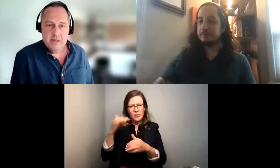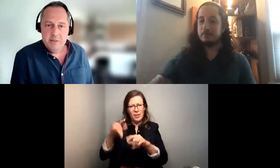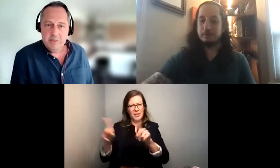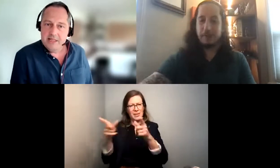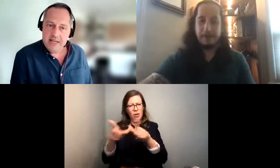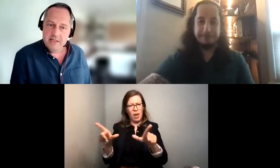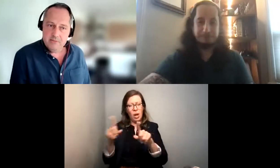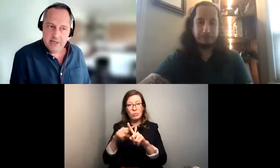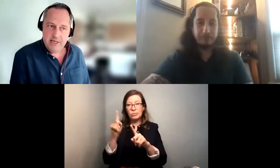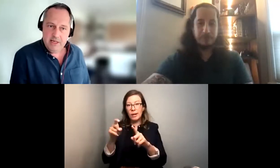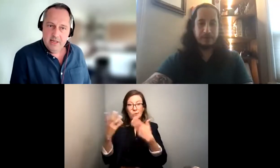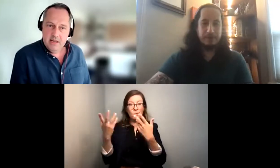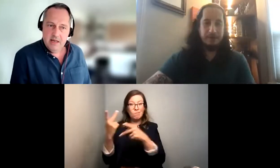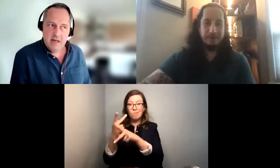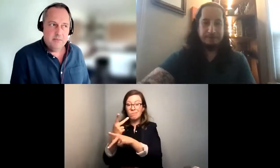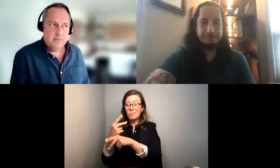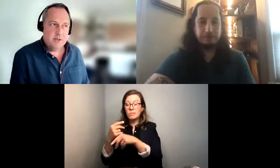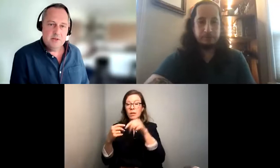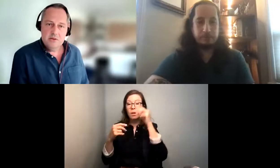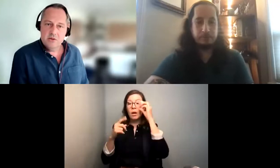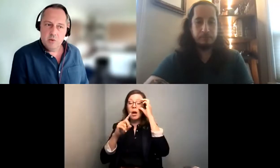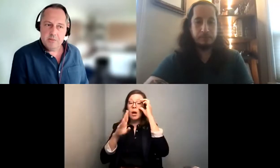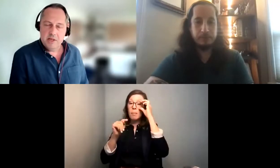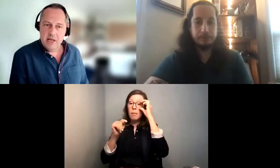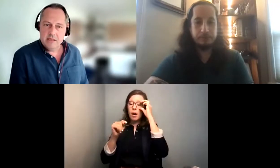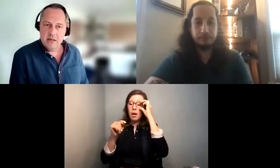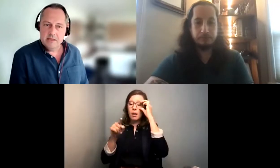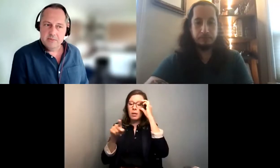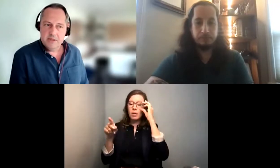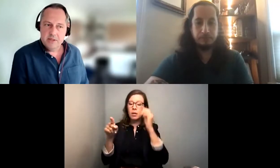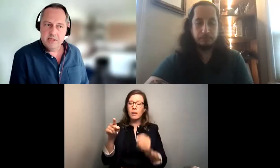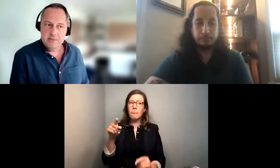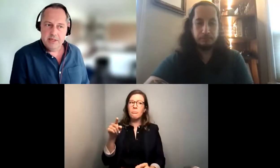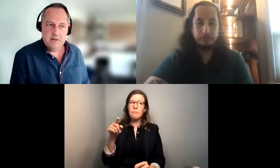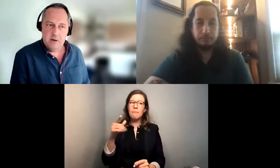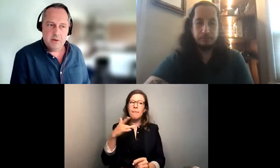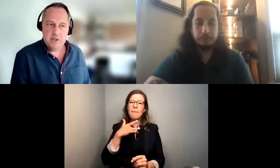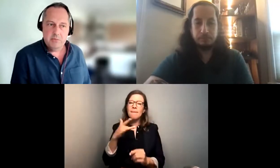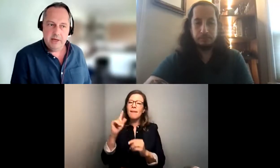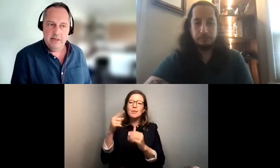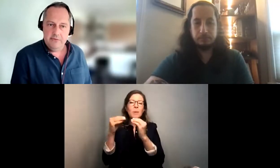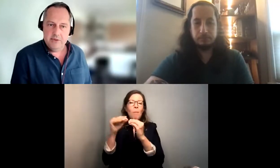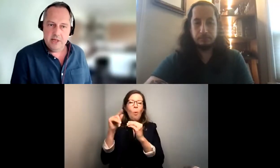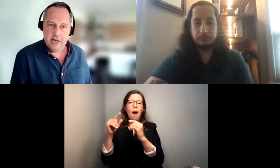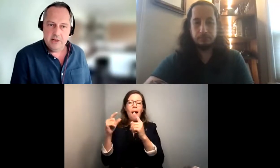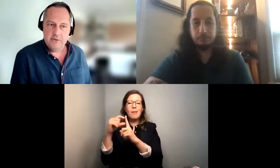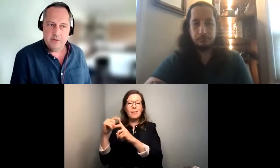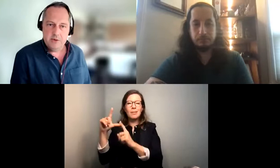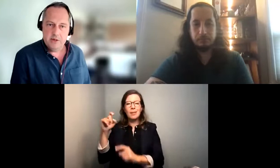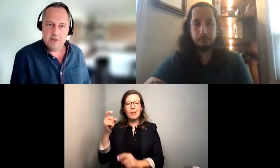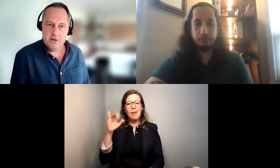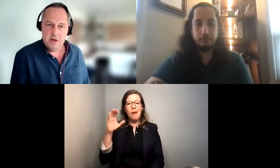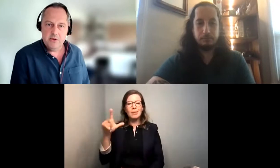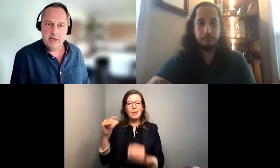them. But they tend to be swaps in lexical items. So it tends to be just a completely different sign for